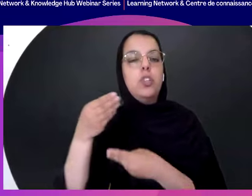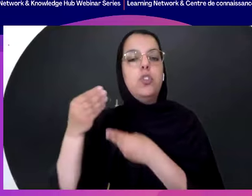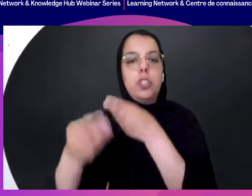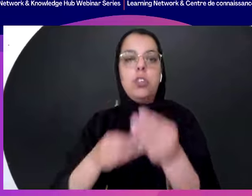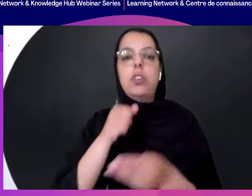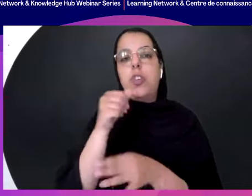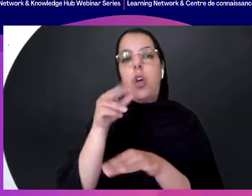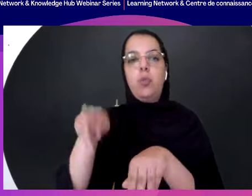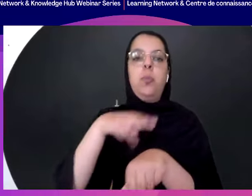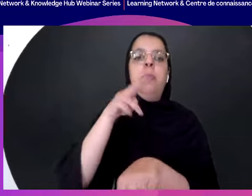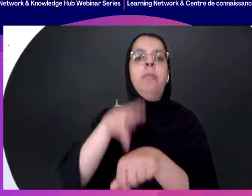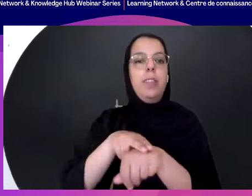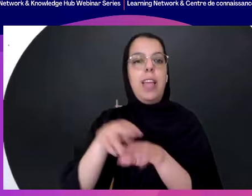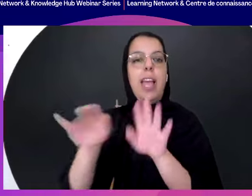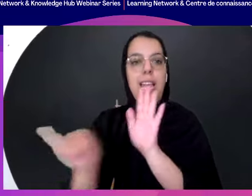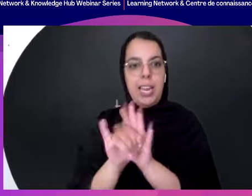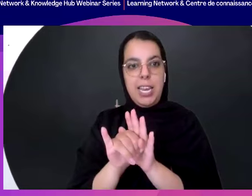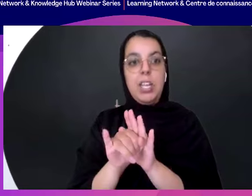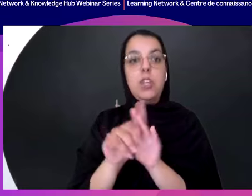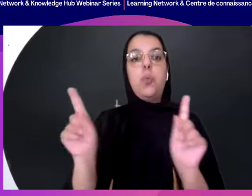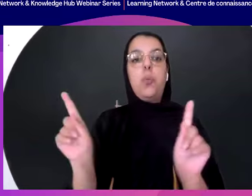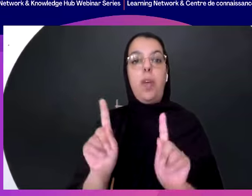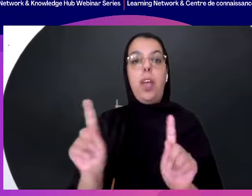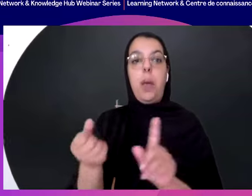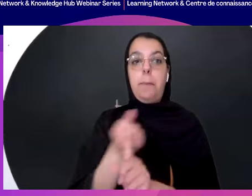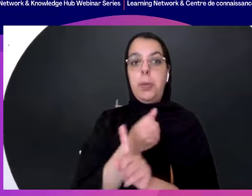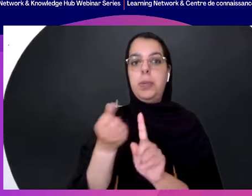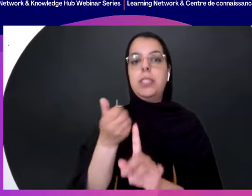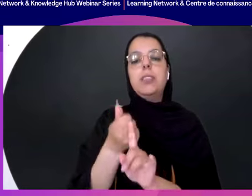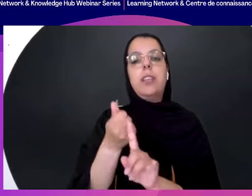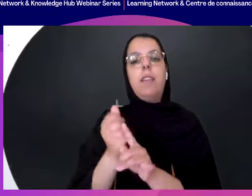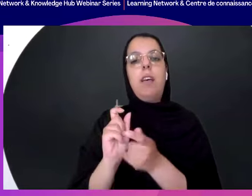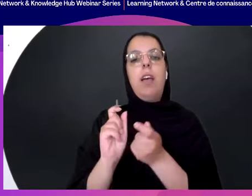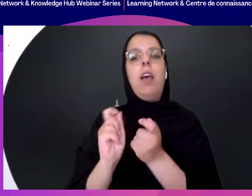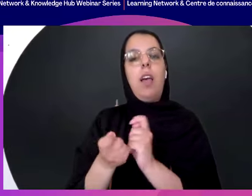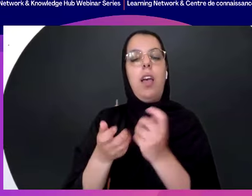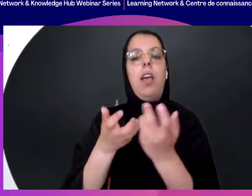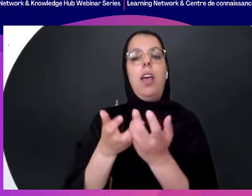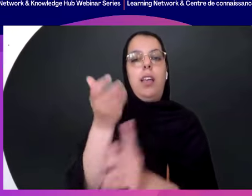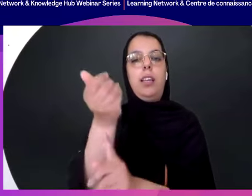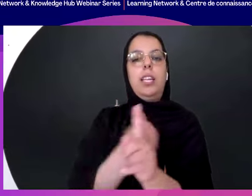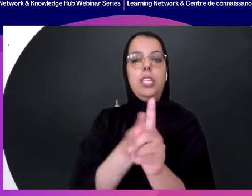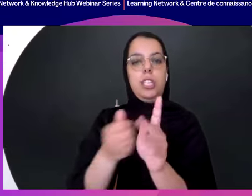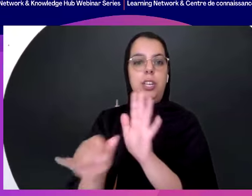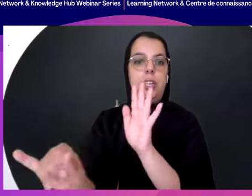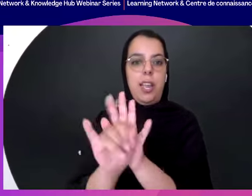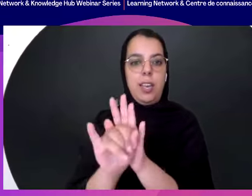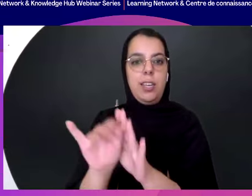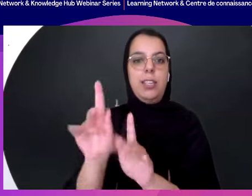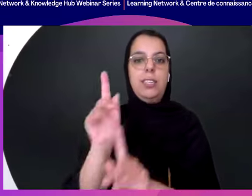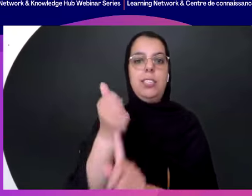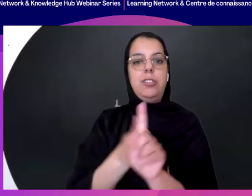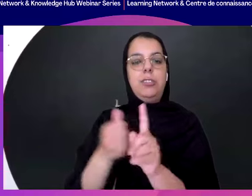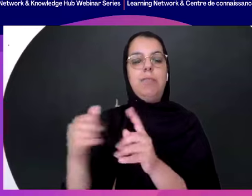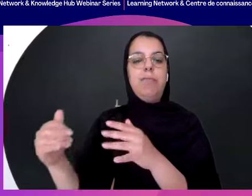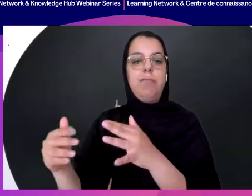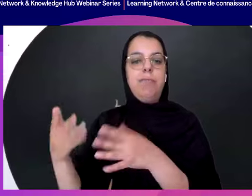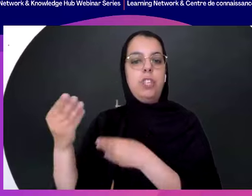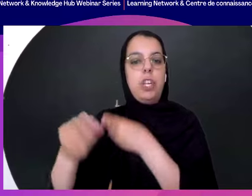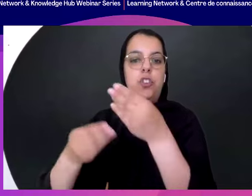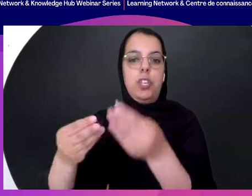Here we have pre-residential school violence and home linked with parental violence. So as this occurs over generations, children are even